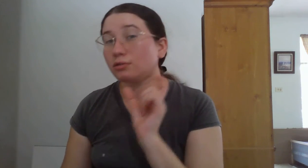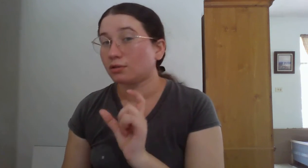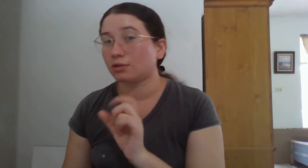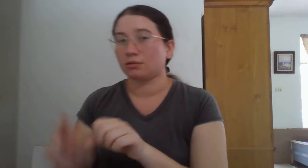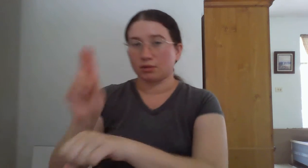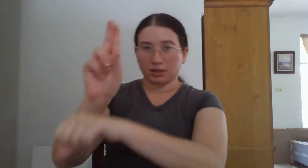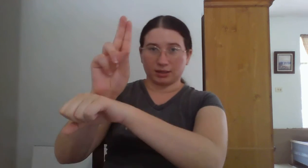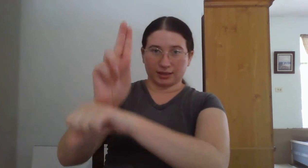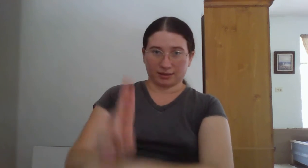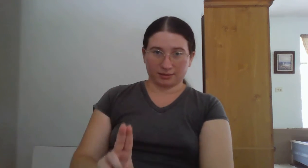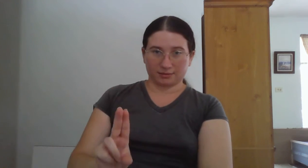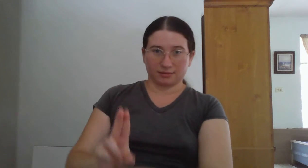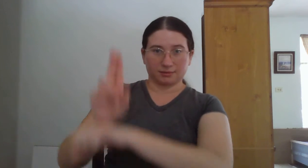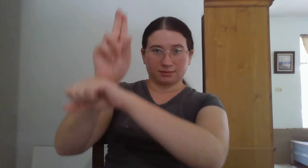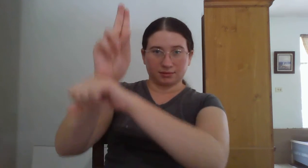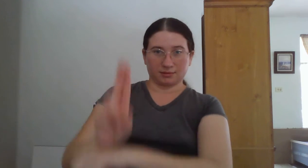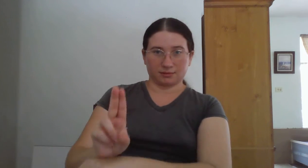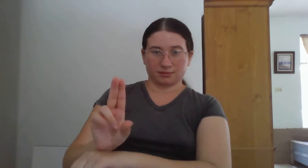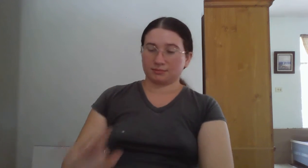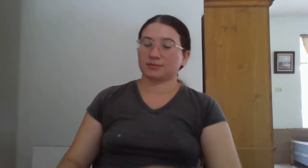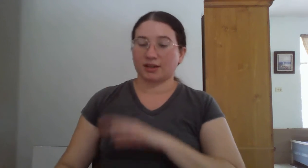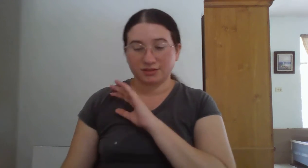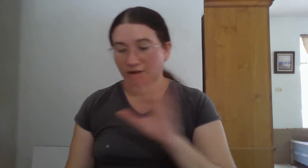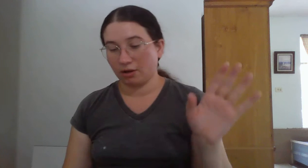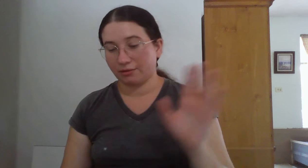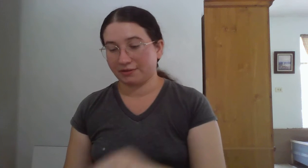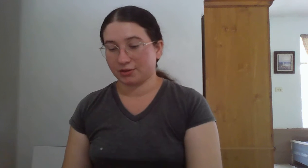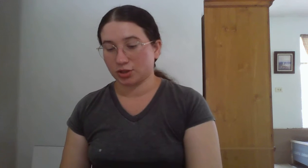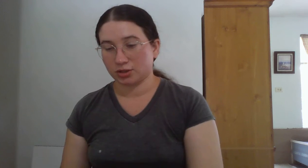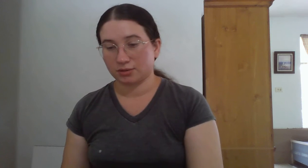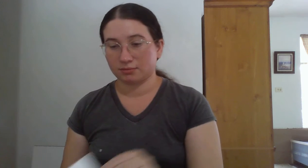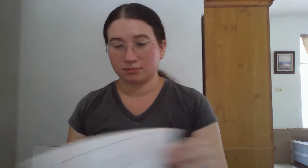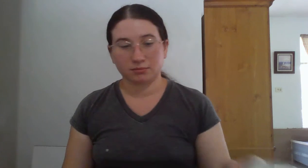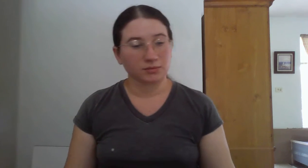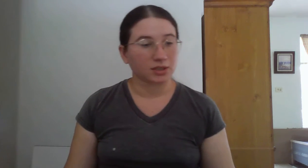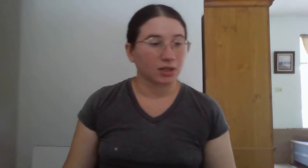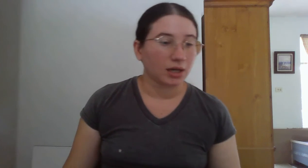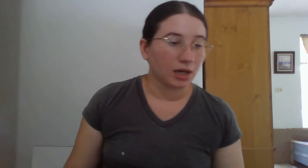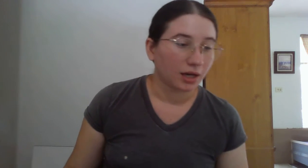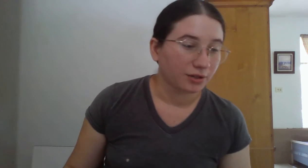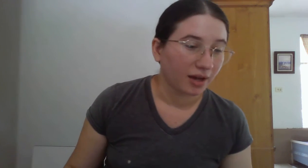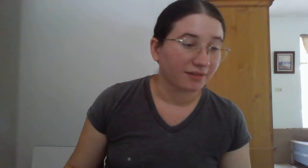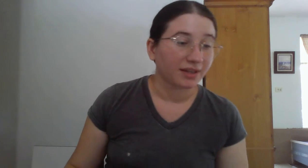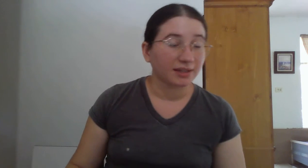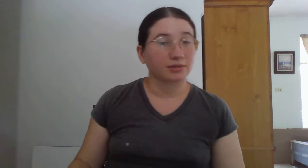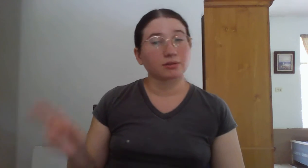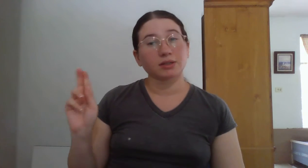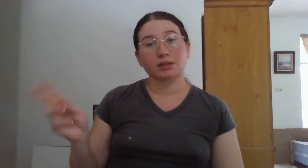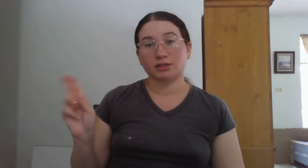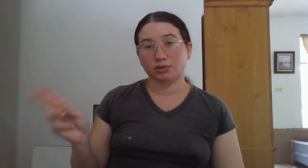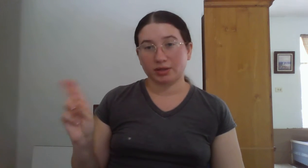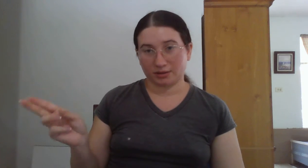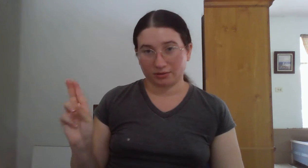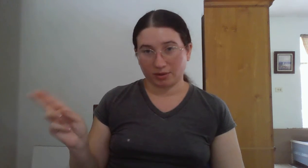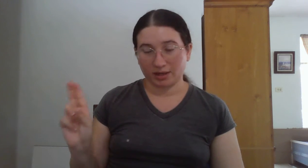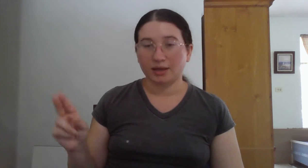used to, like this. I've seen all 3 versions. You have history. They do it this way,